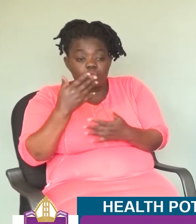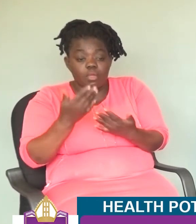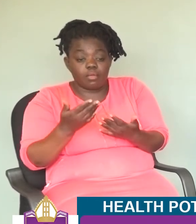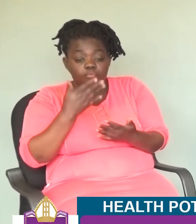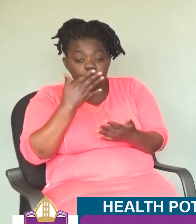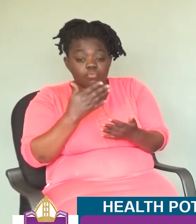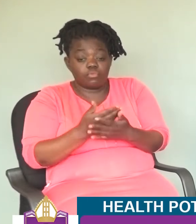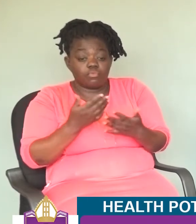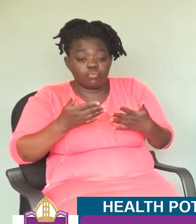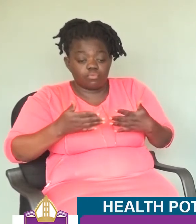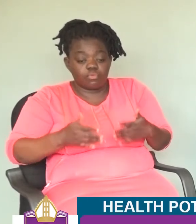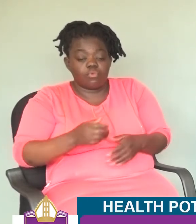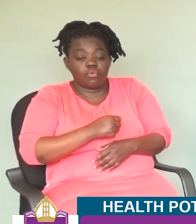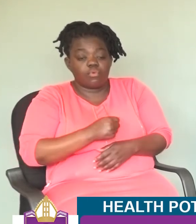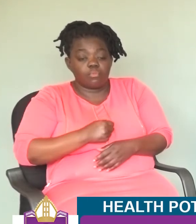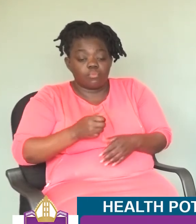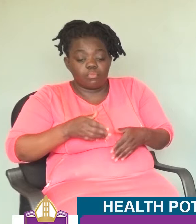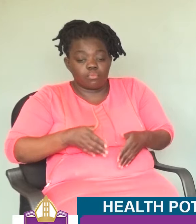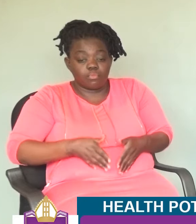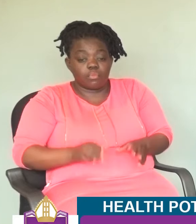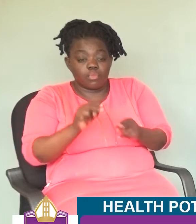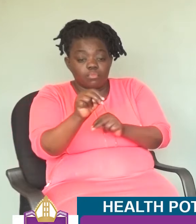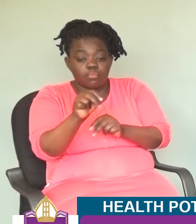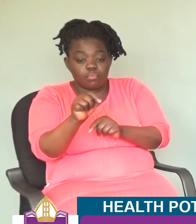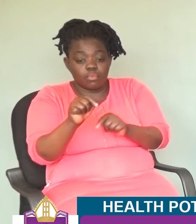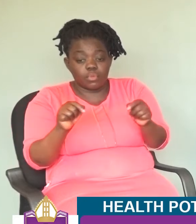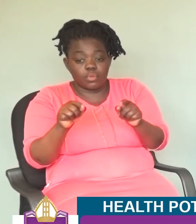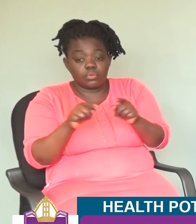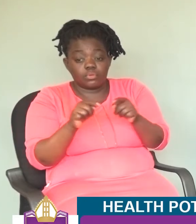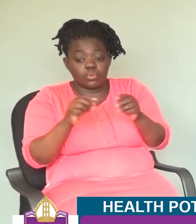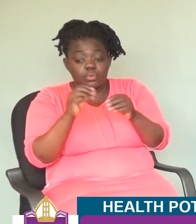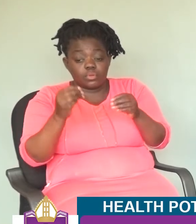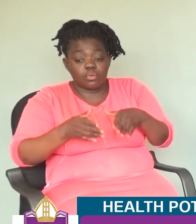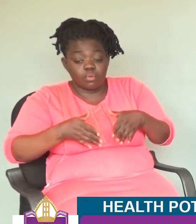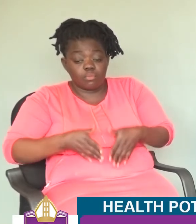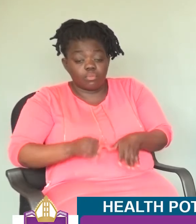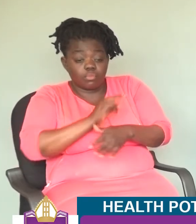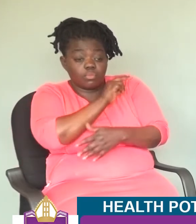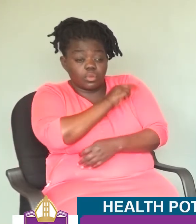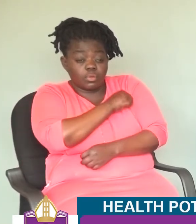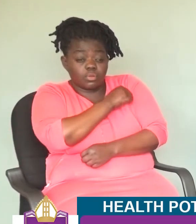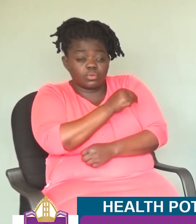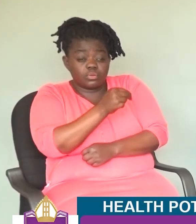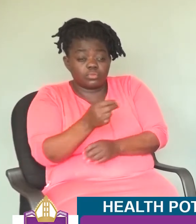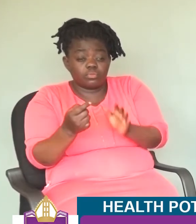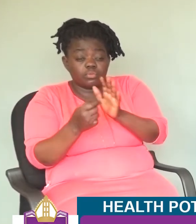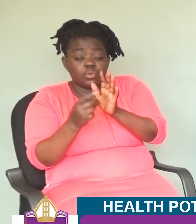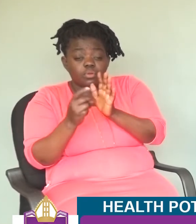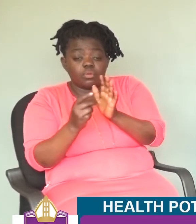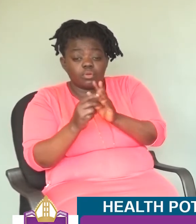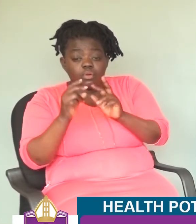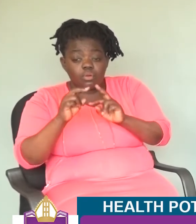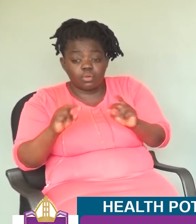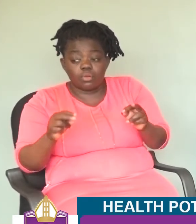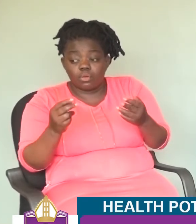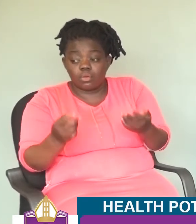antenatal management, and then also if the child is born in the hospital, for example, the doctor will be able to examine the child and do